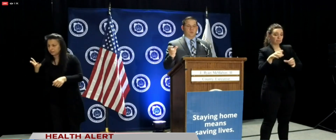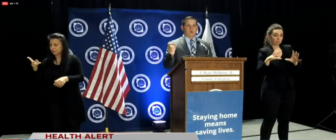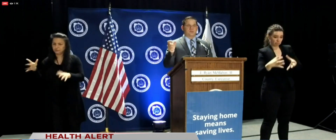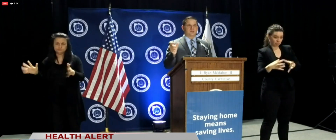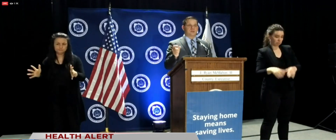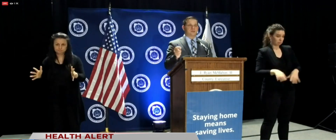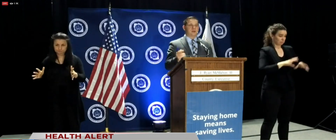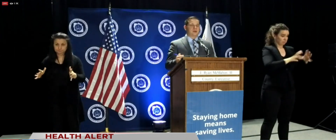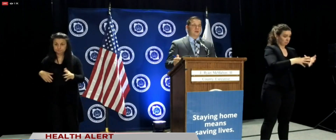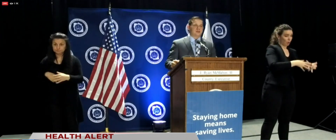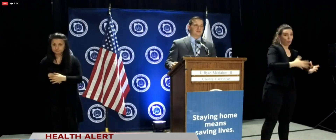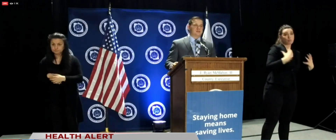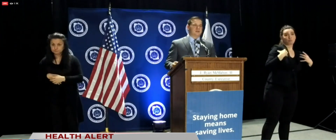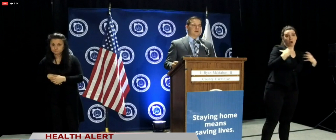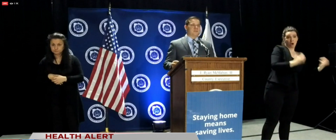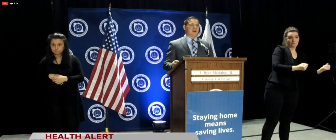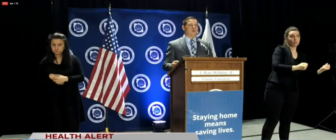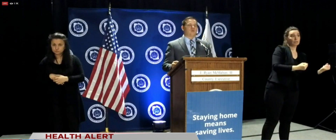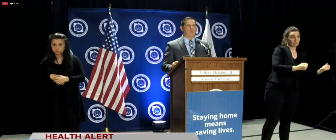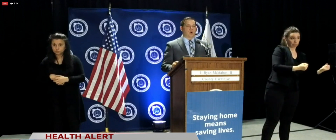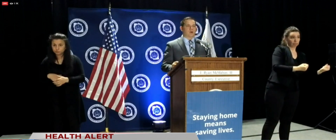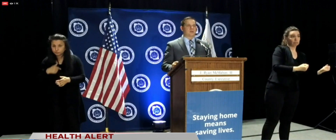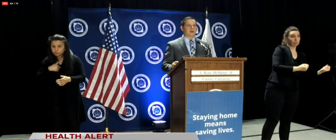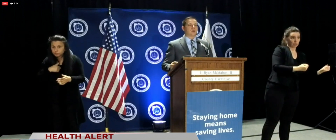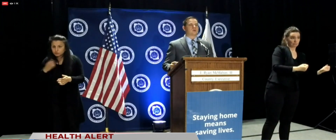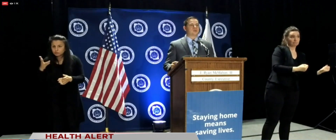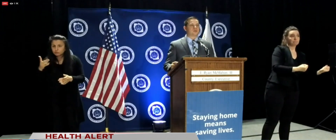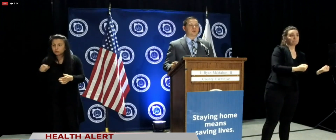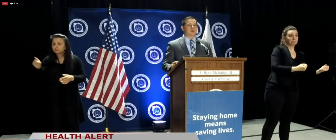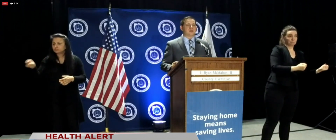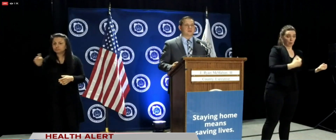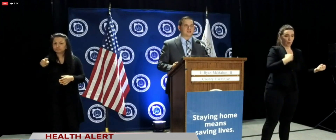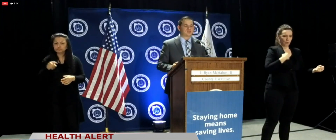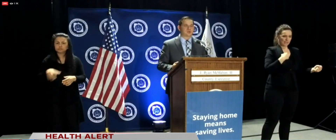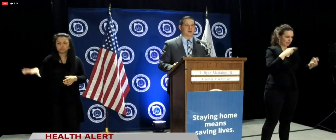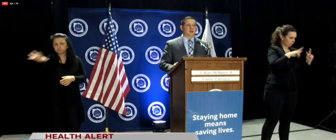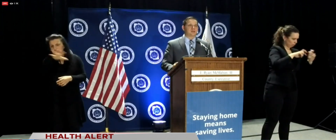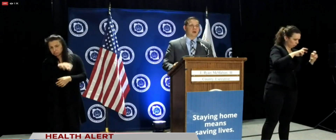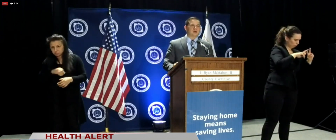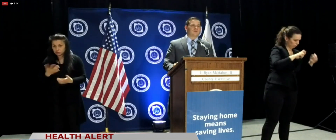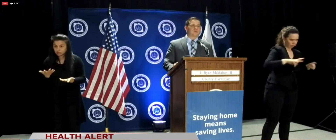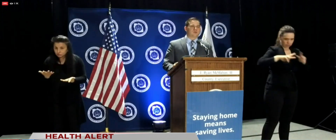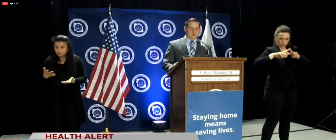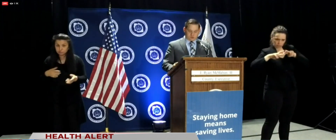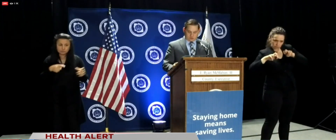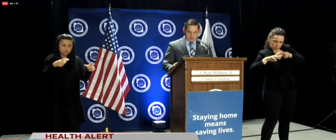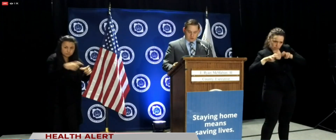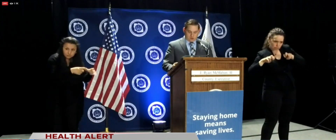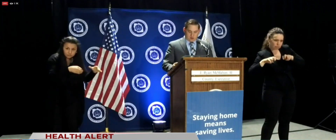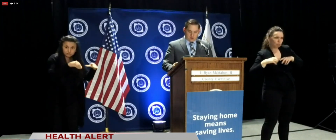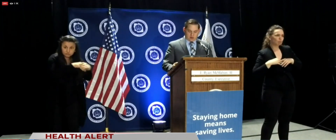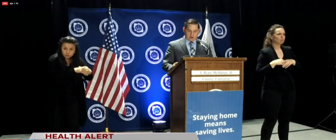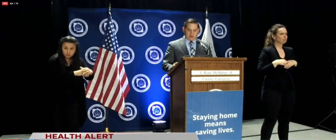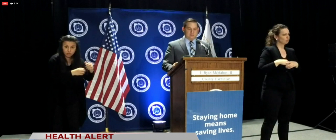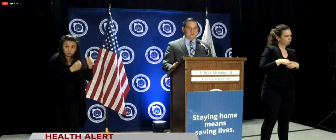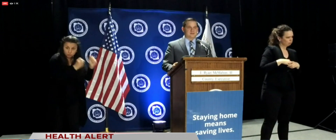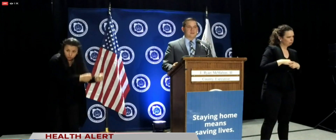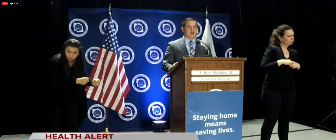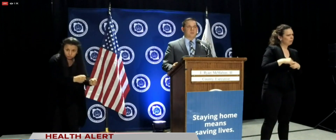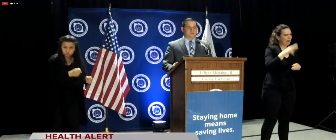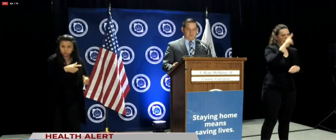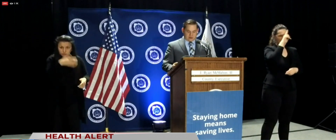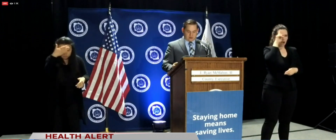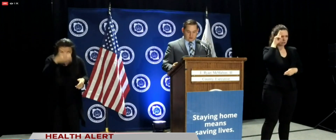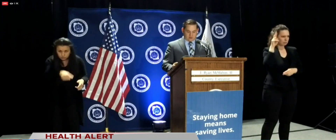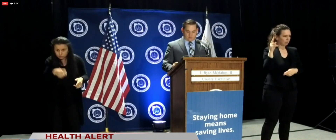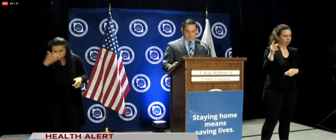It's the quarantines. It's the amount of work that goes into it that strains our infrastructure, and it doesn't